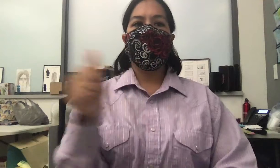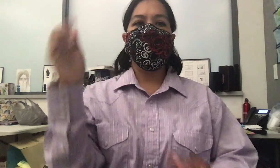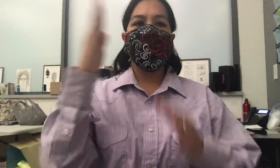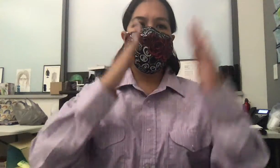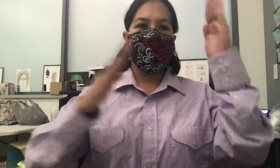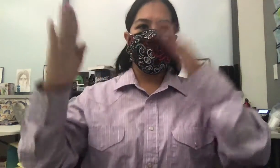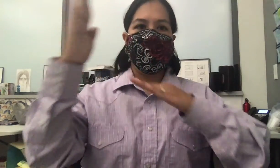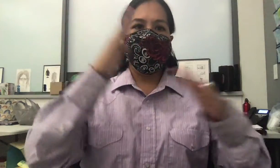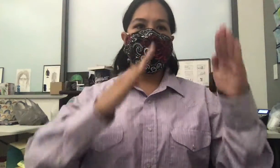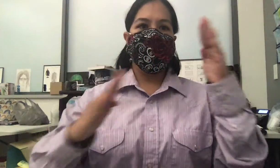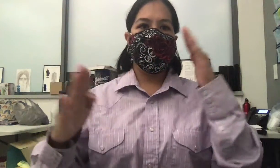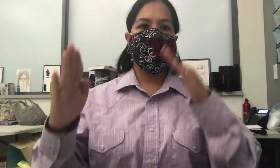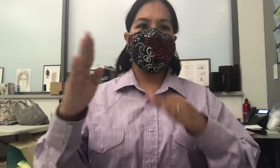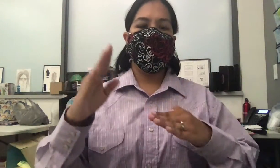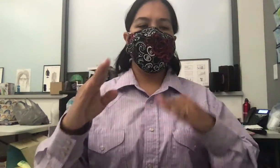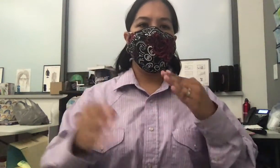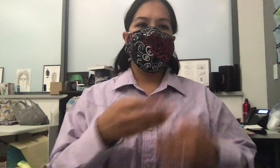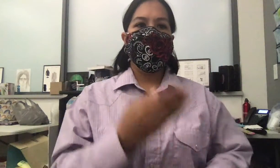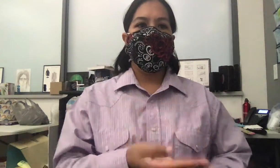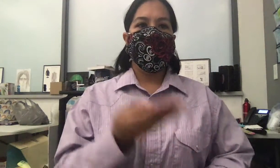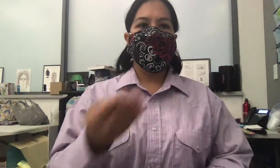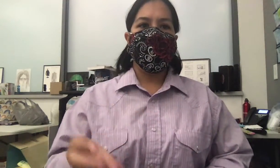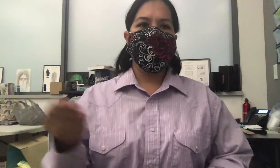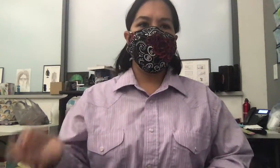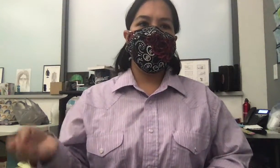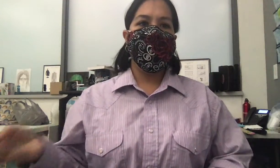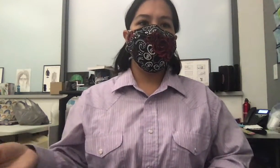Don't worry about a thing.